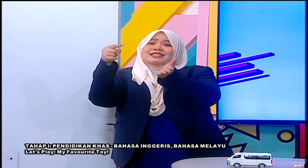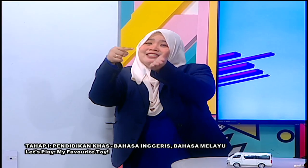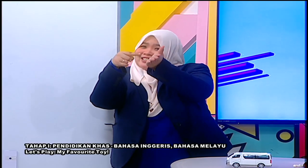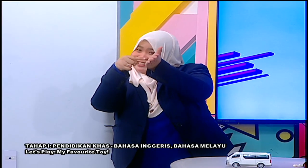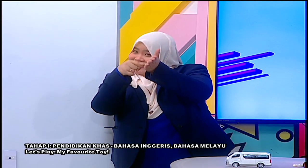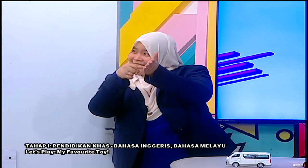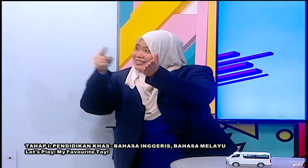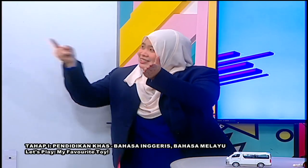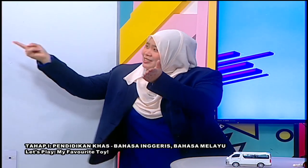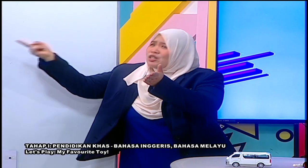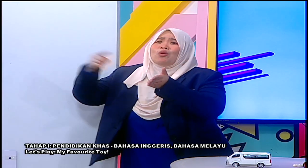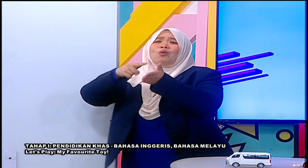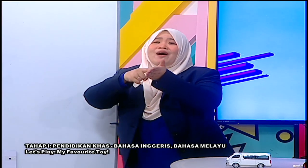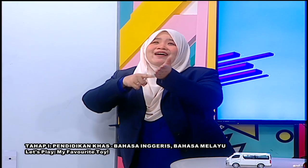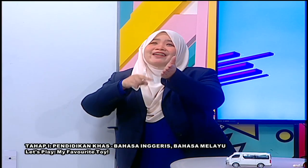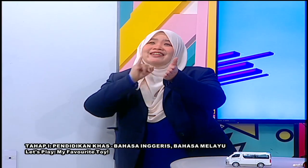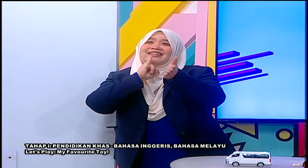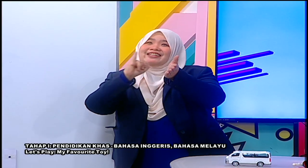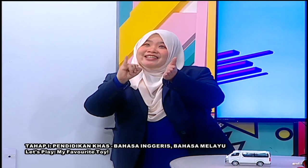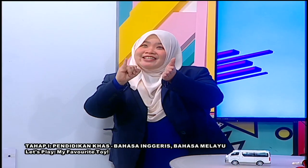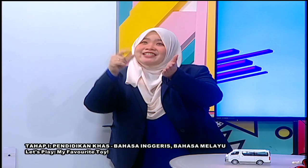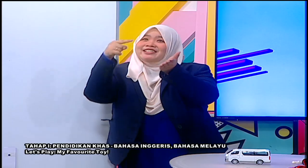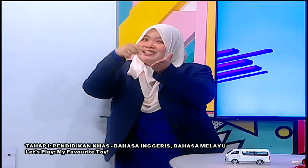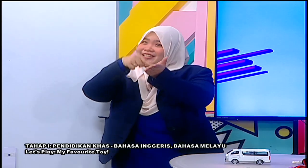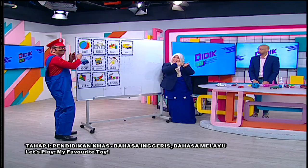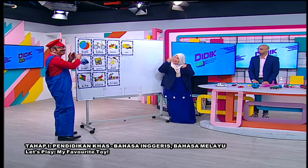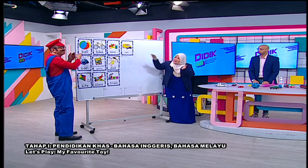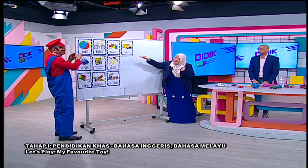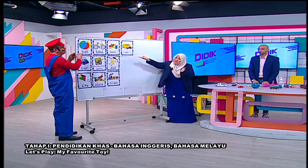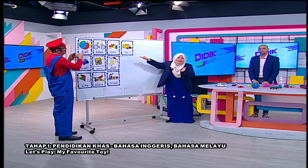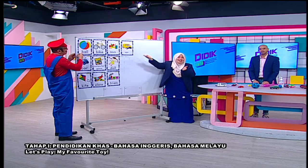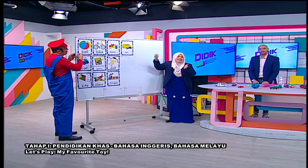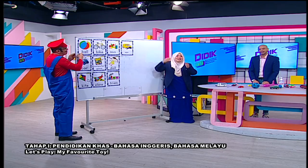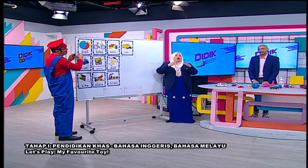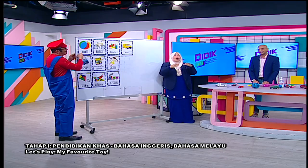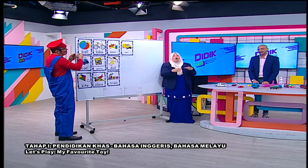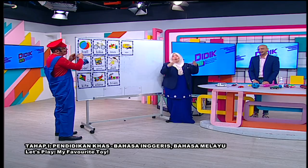What is this? What is this?